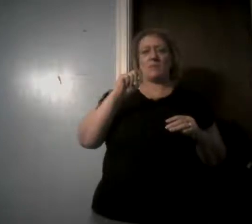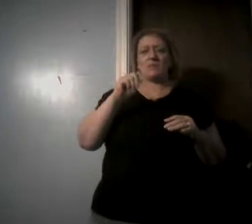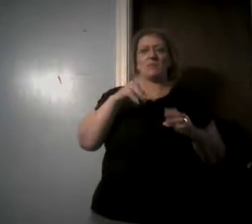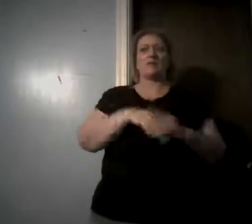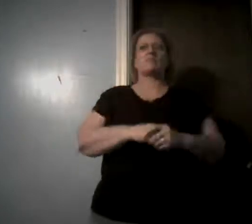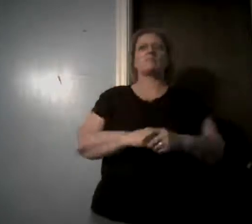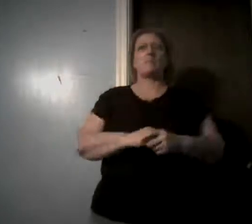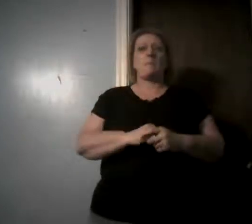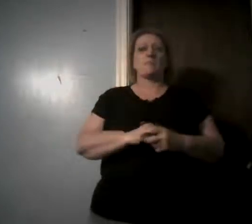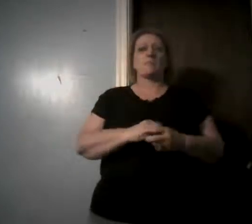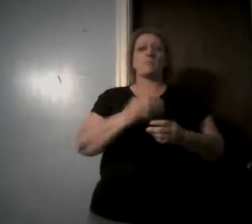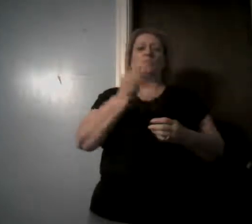Food poisoning.